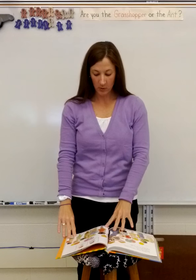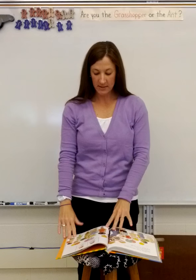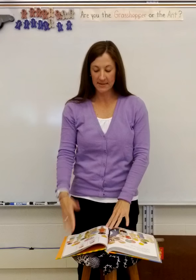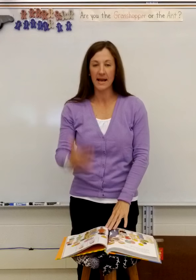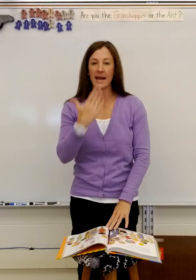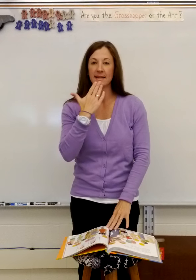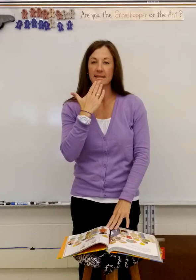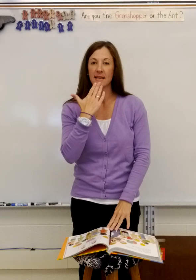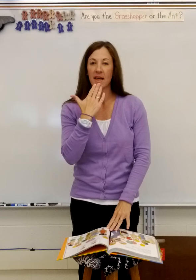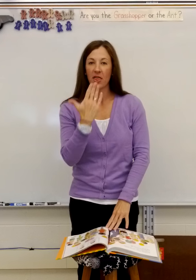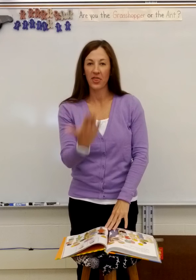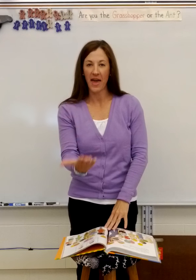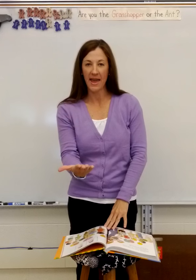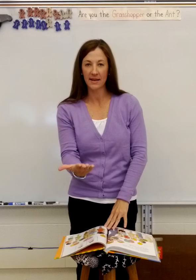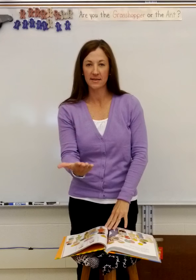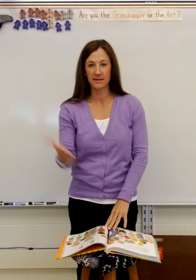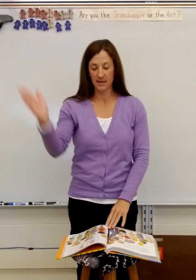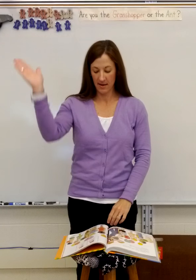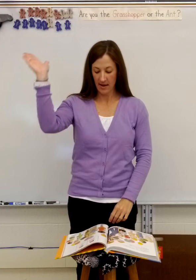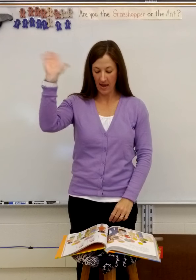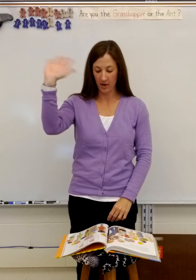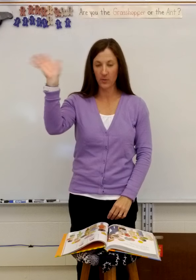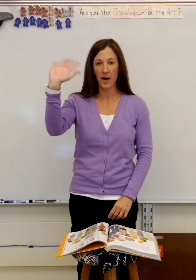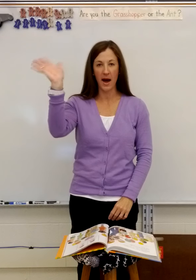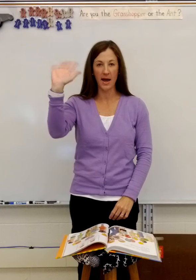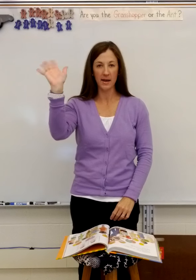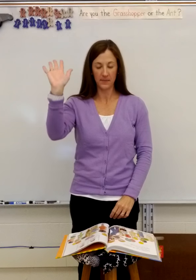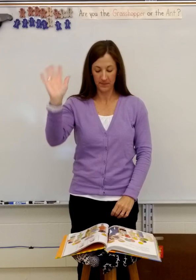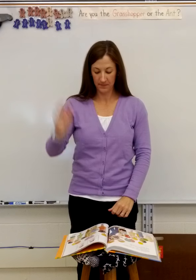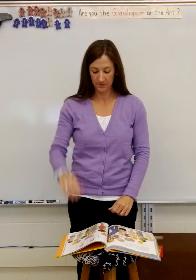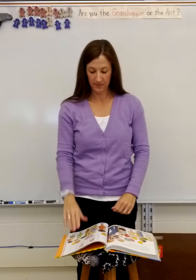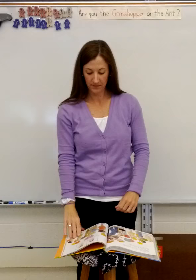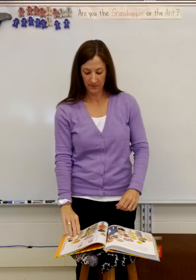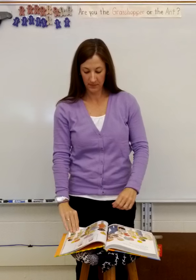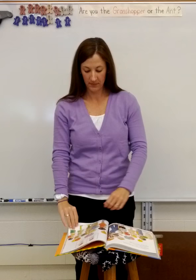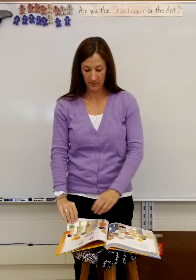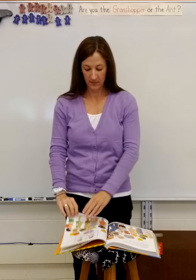Moses signs thanks and goodbye.